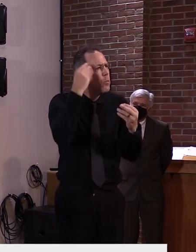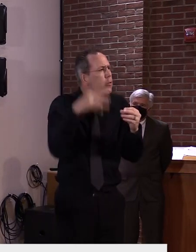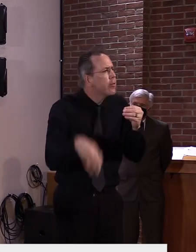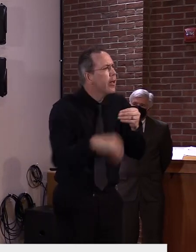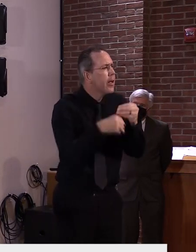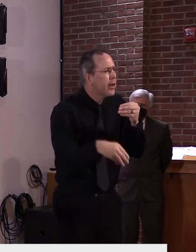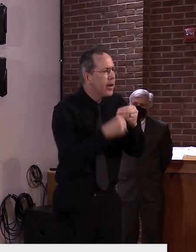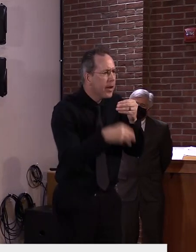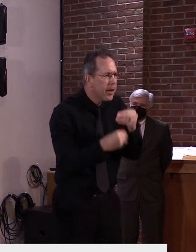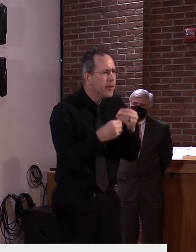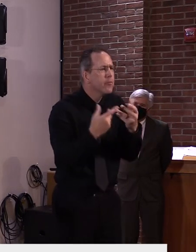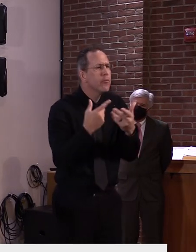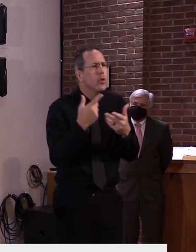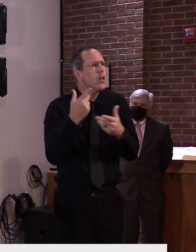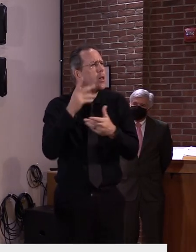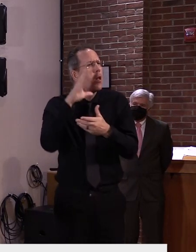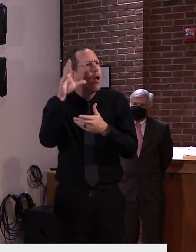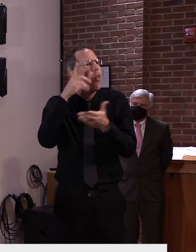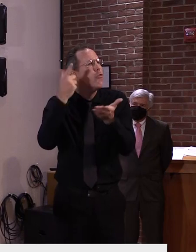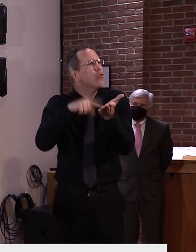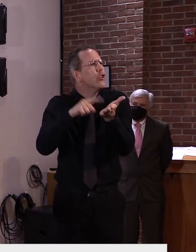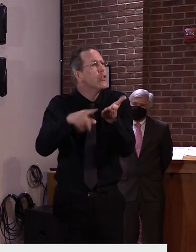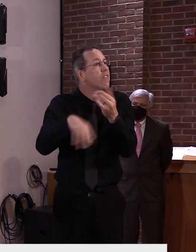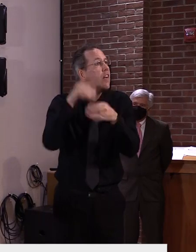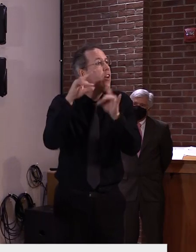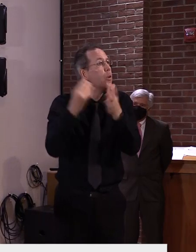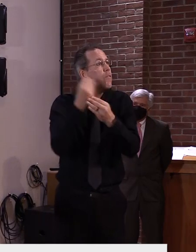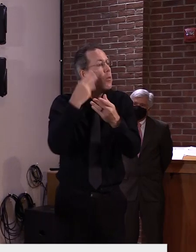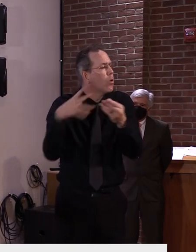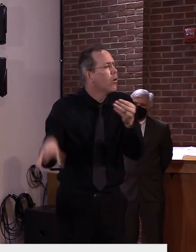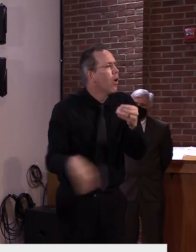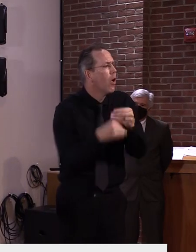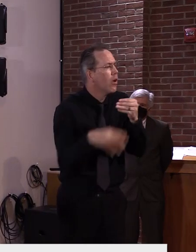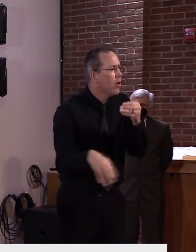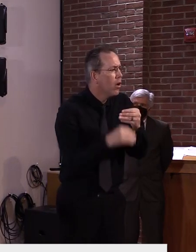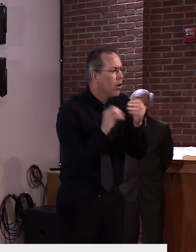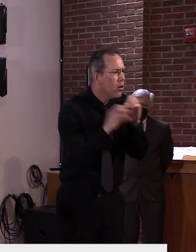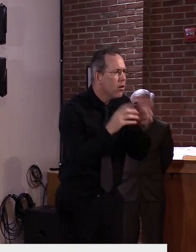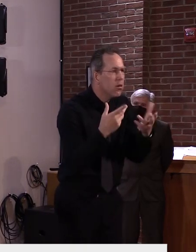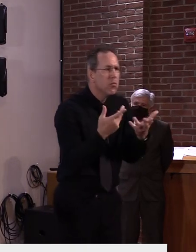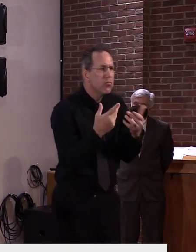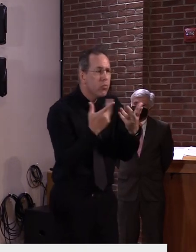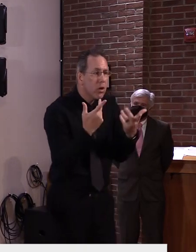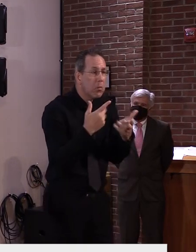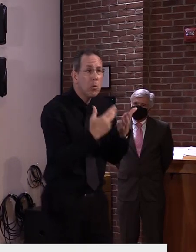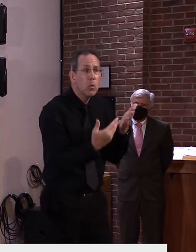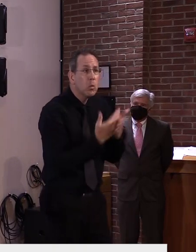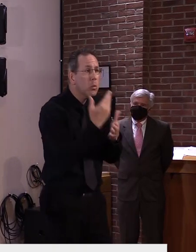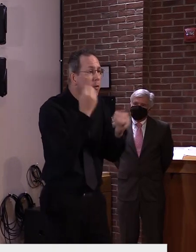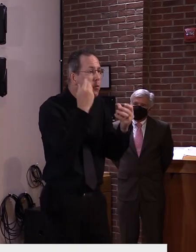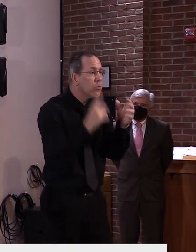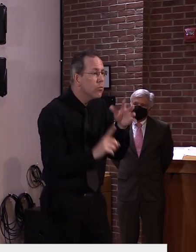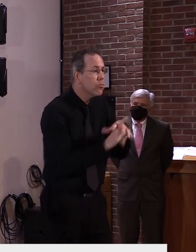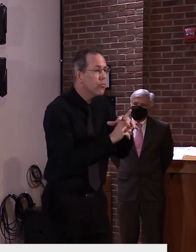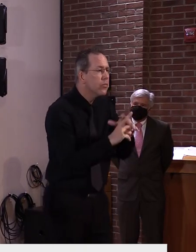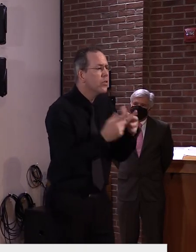research, which is very new. So it's not something we could just learn yesterday, turn around tomorrow